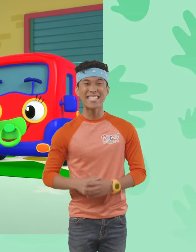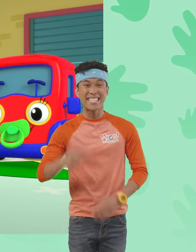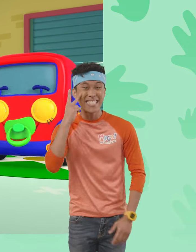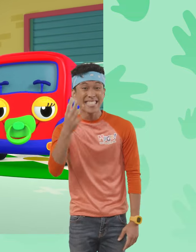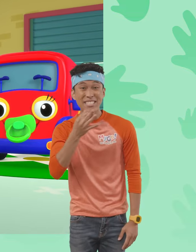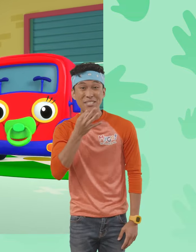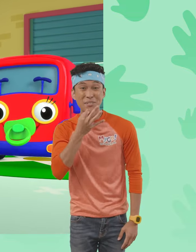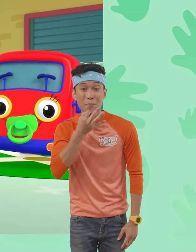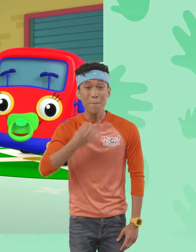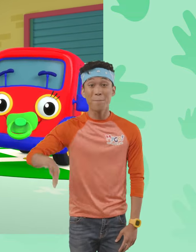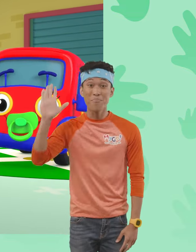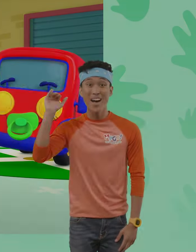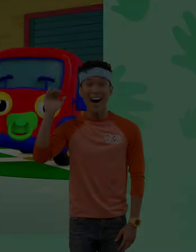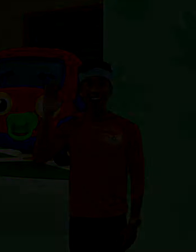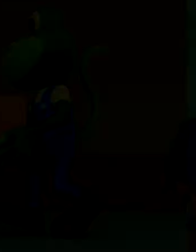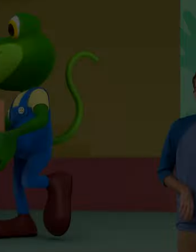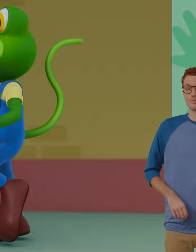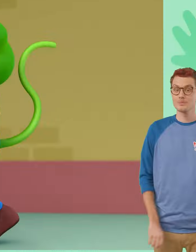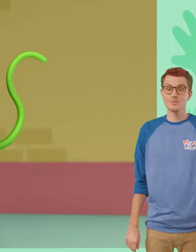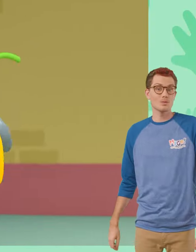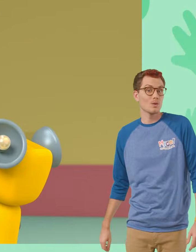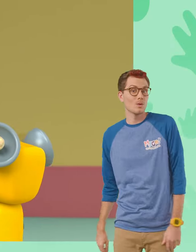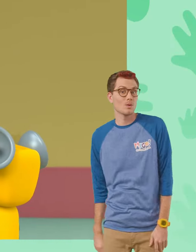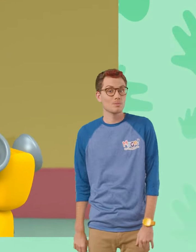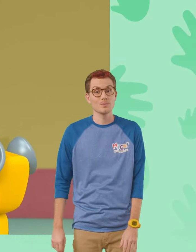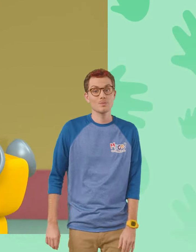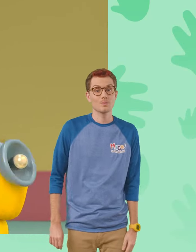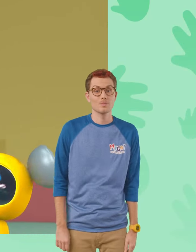See you again soon. Bye!